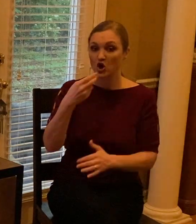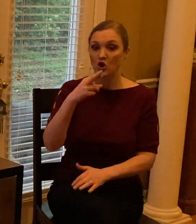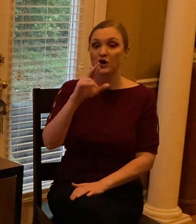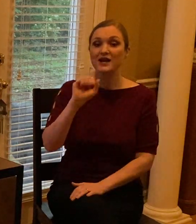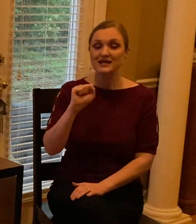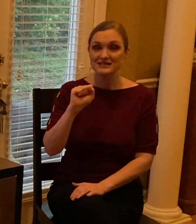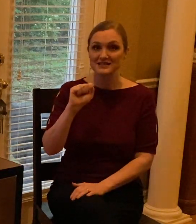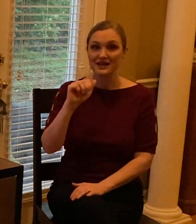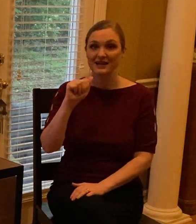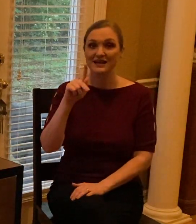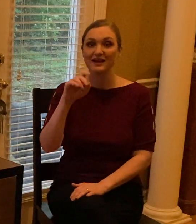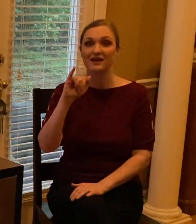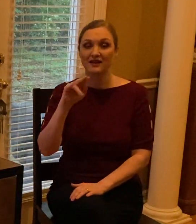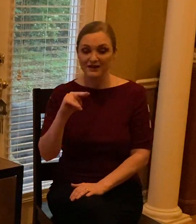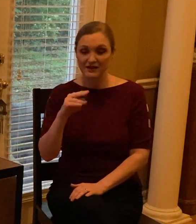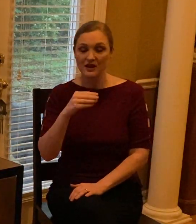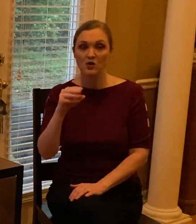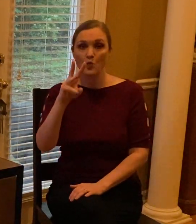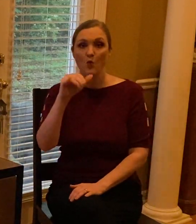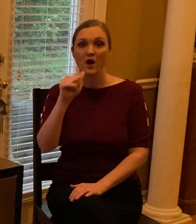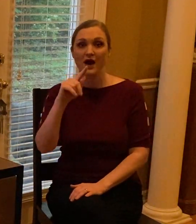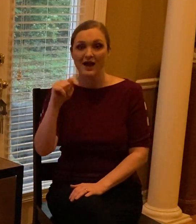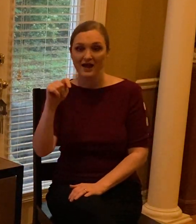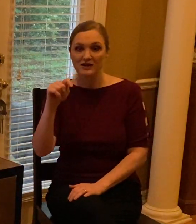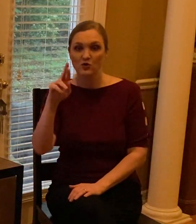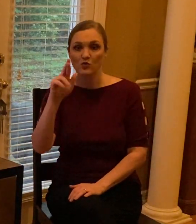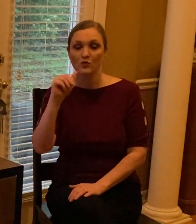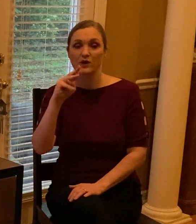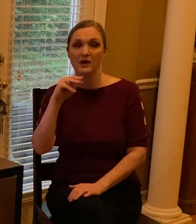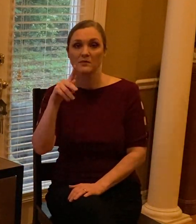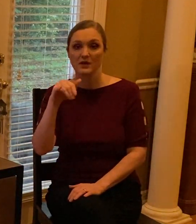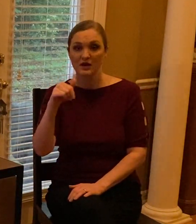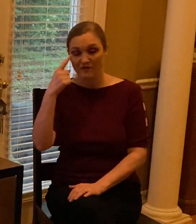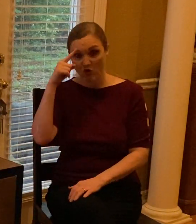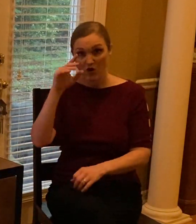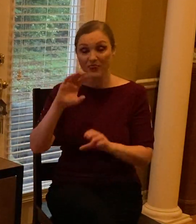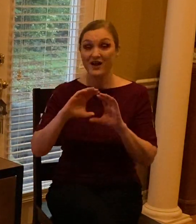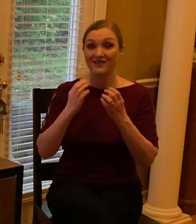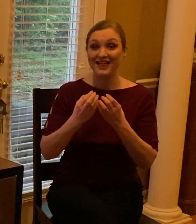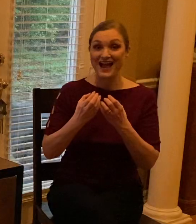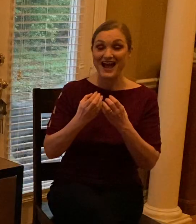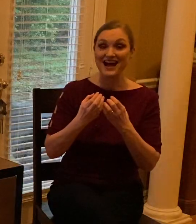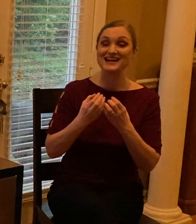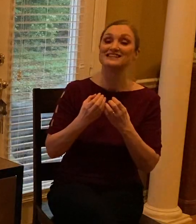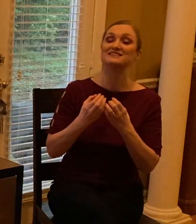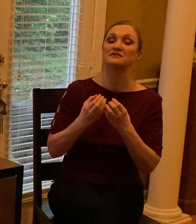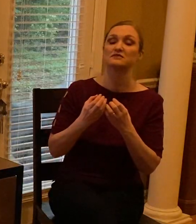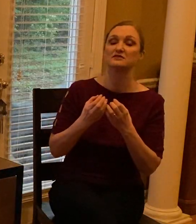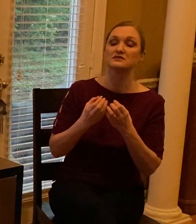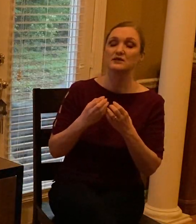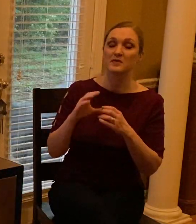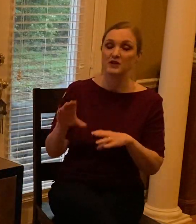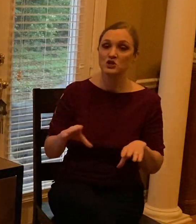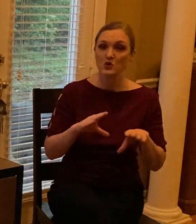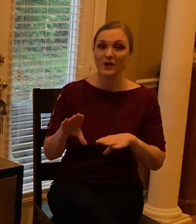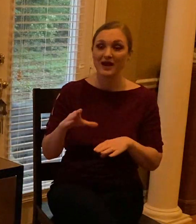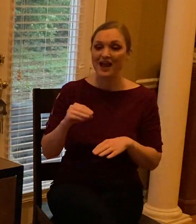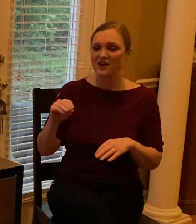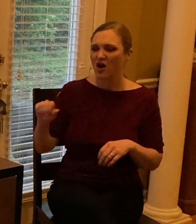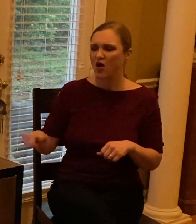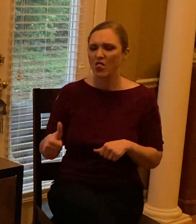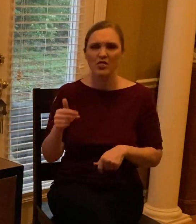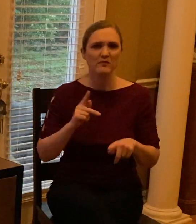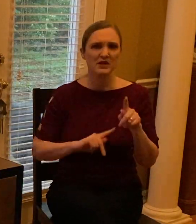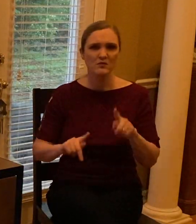Aiken and Wyatt Rampey for the Bible class lessons that they've been presenting each week, and others that